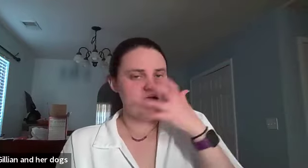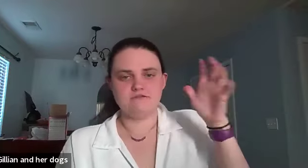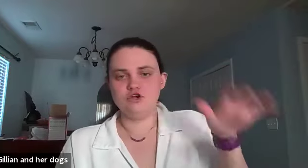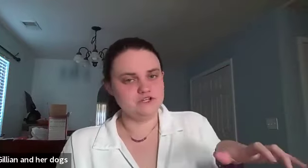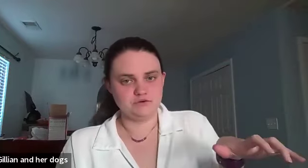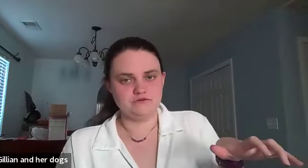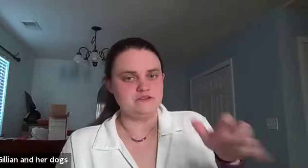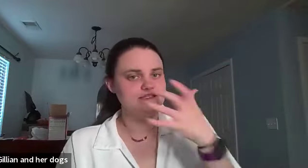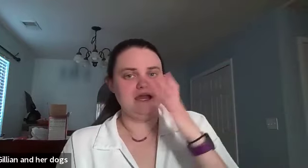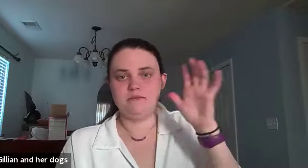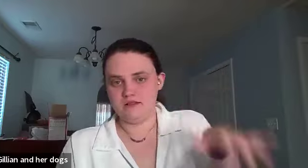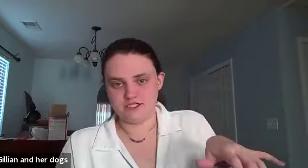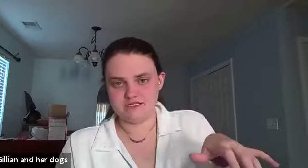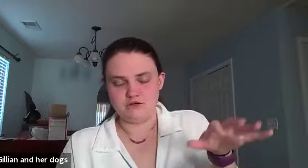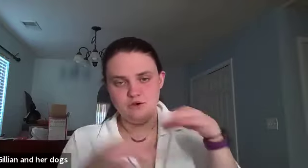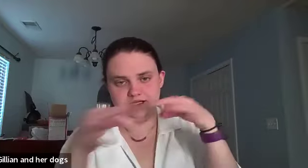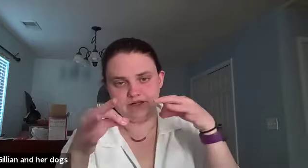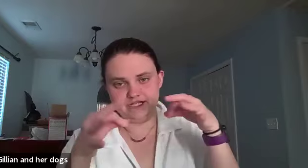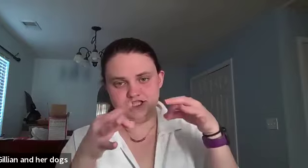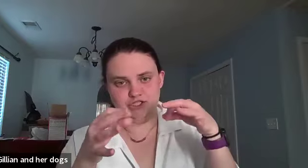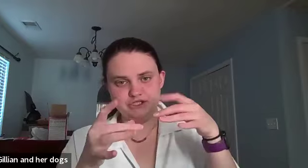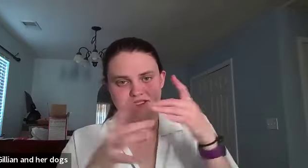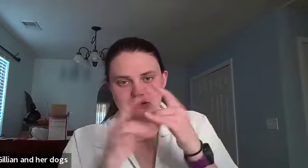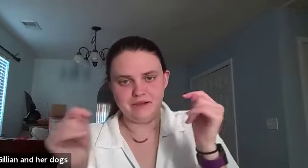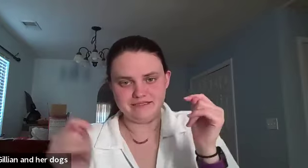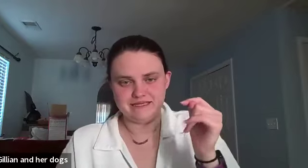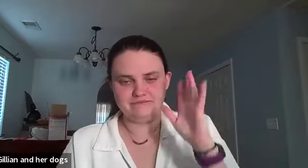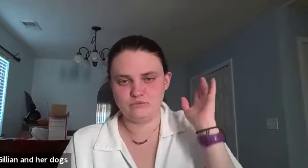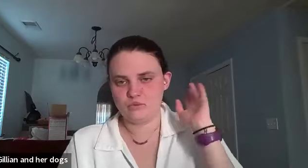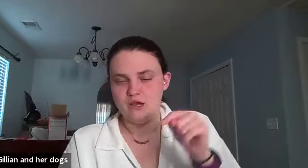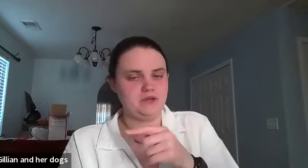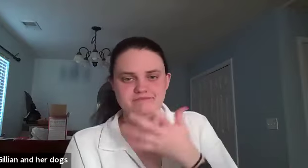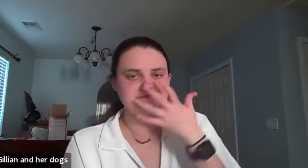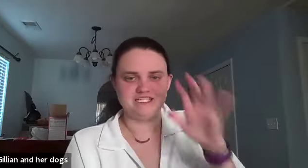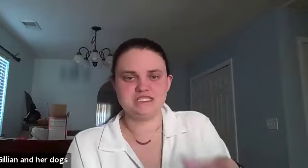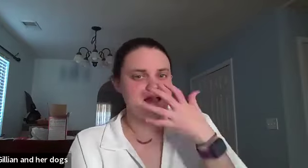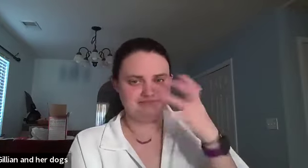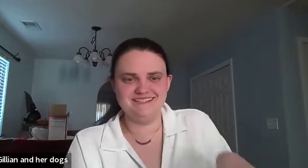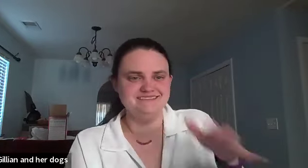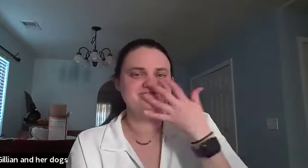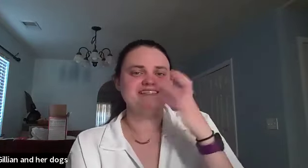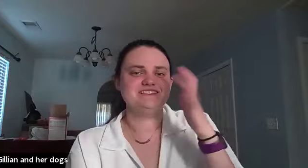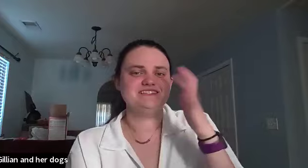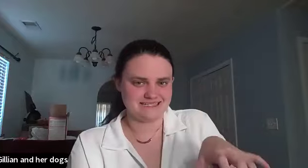have no visual for this. I apologize. Or no explanation. Good little mindset. What help? No, it's just hot. So